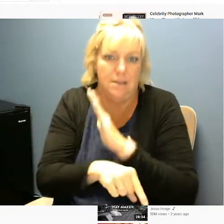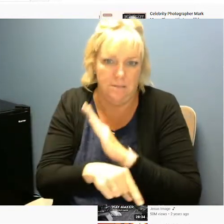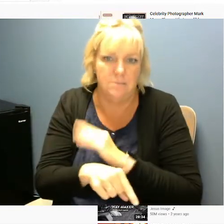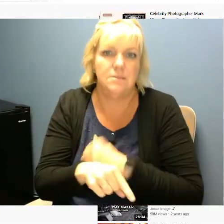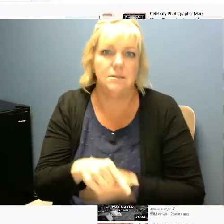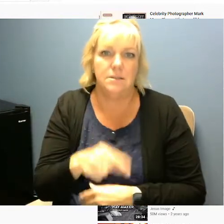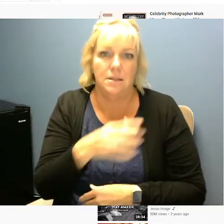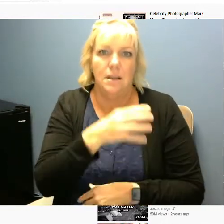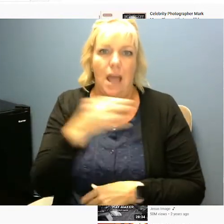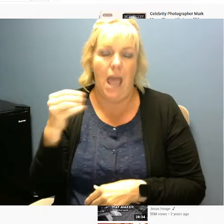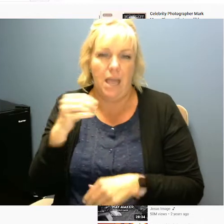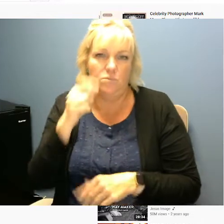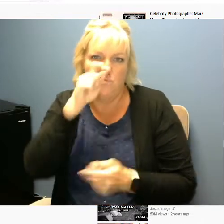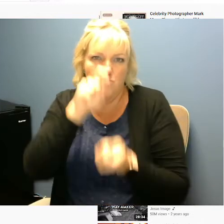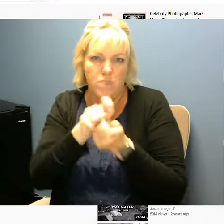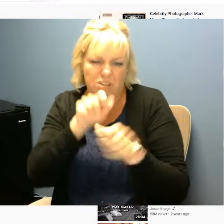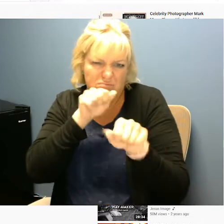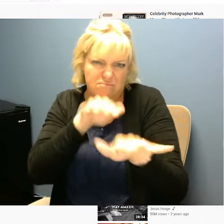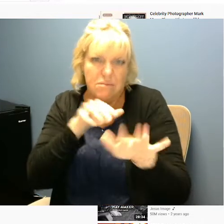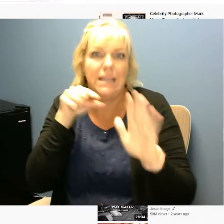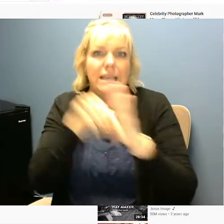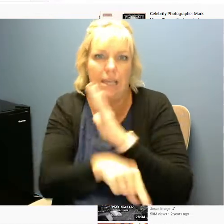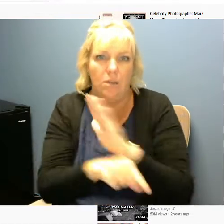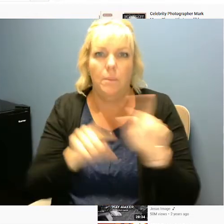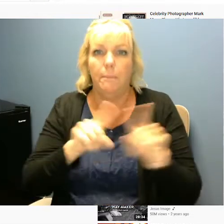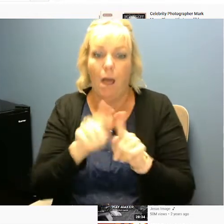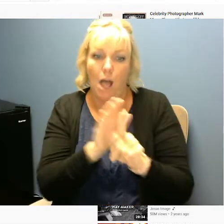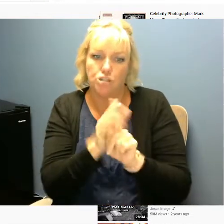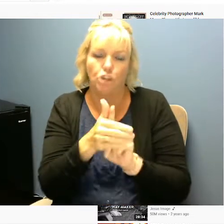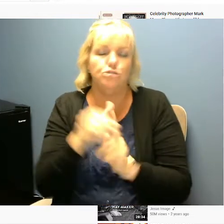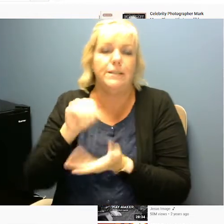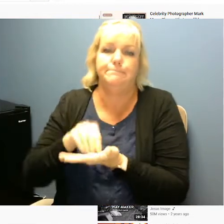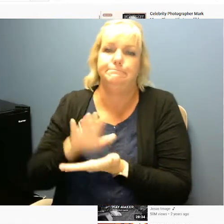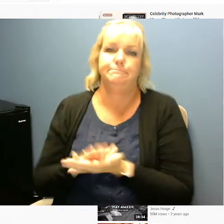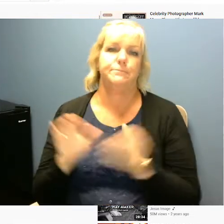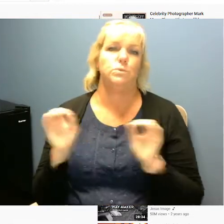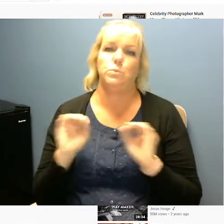surviving evidence of people being executed for adultery. All